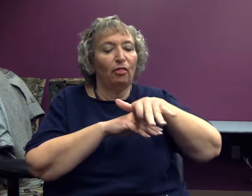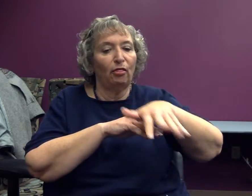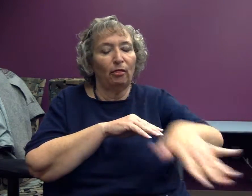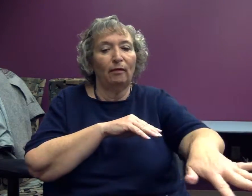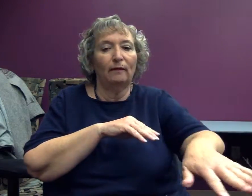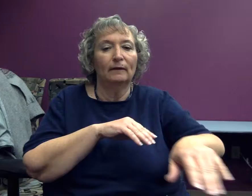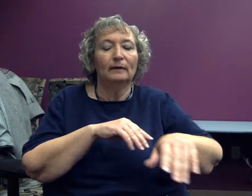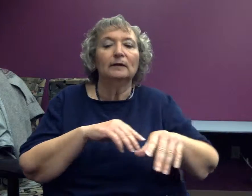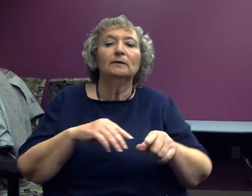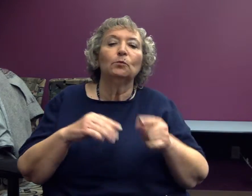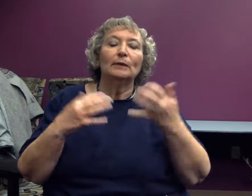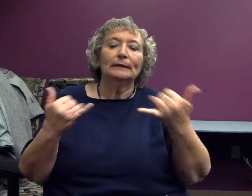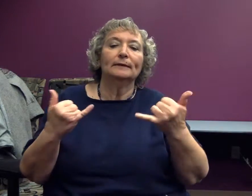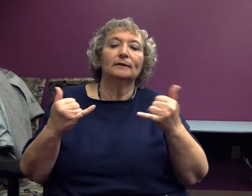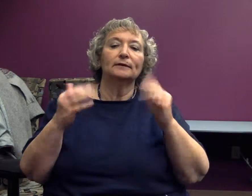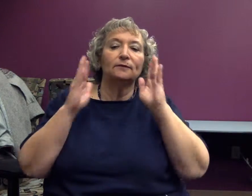hold. Next term.